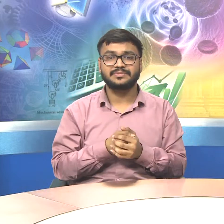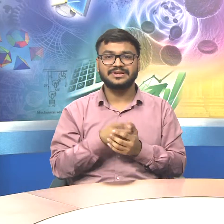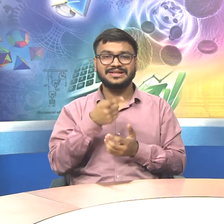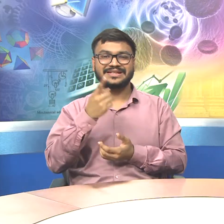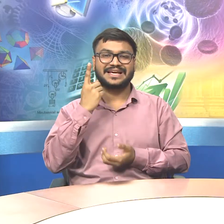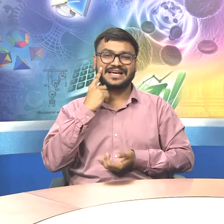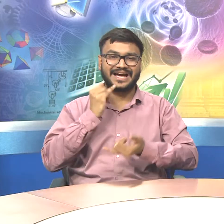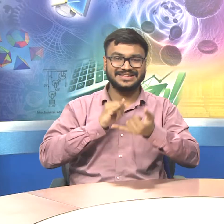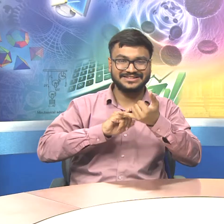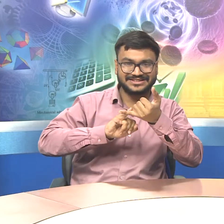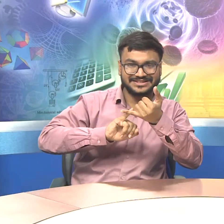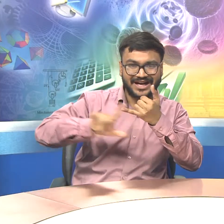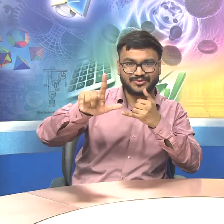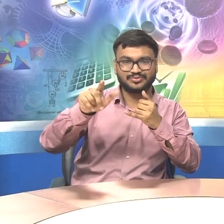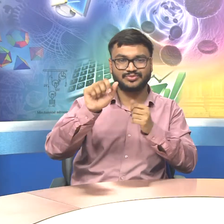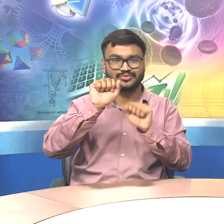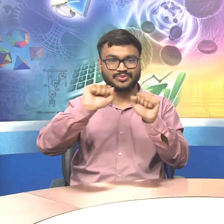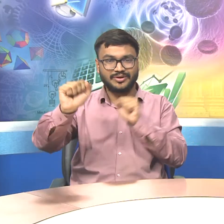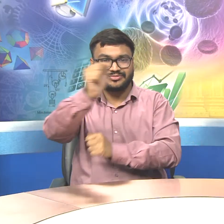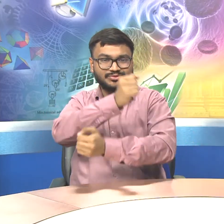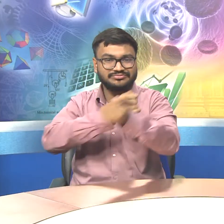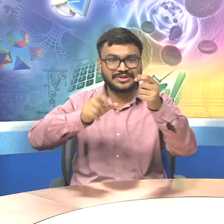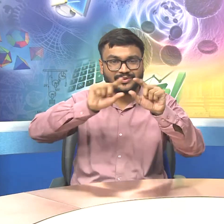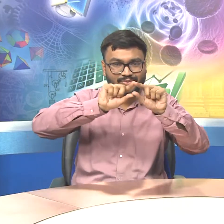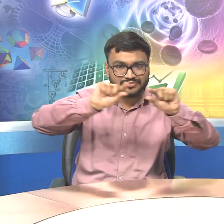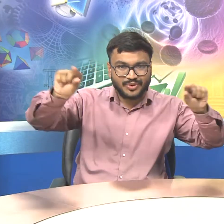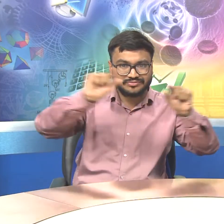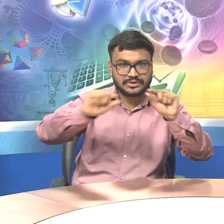Let's look at these sentence types in details.